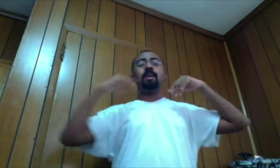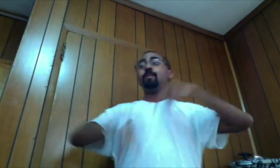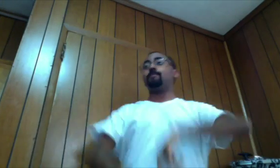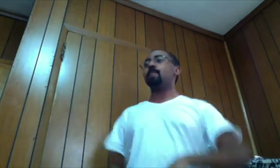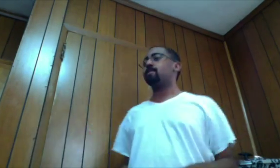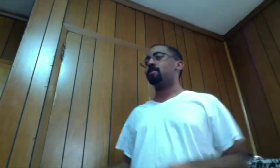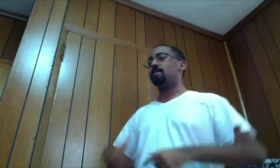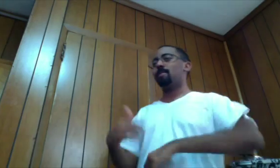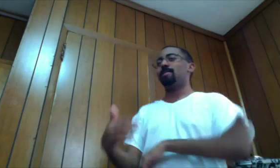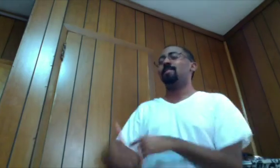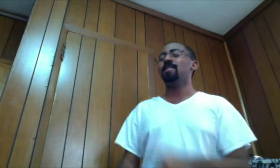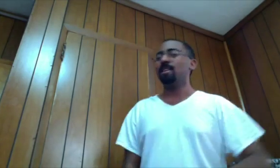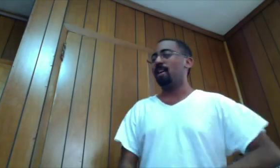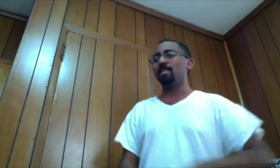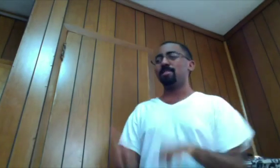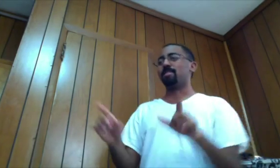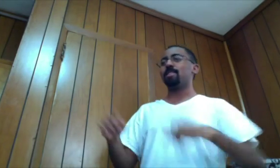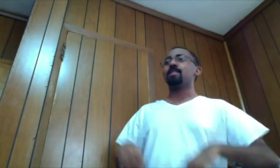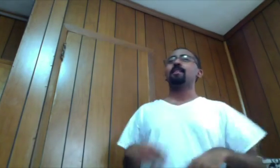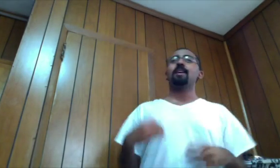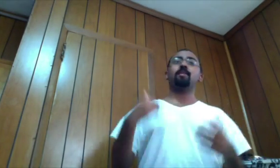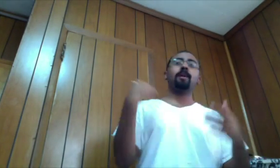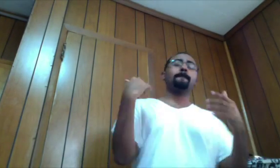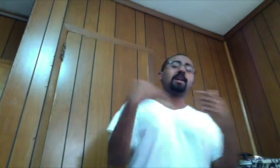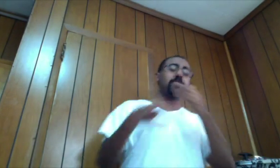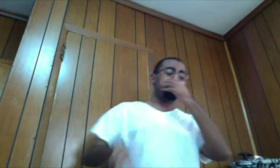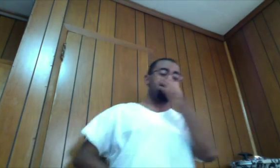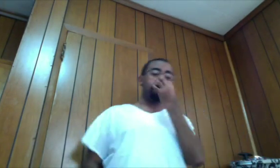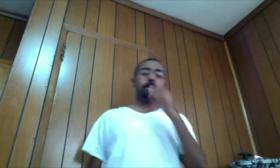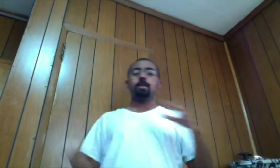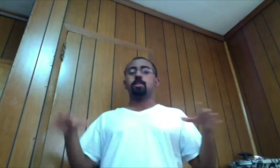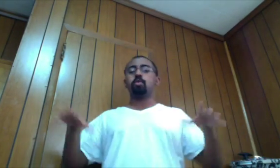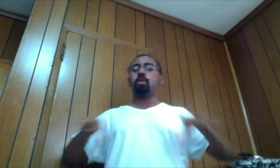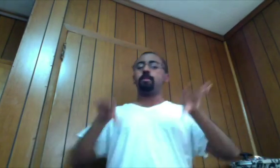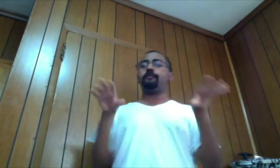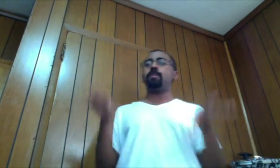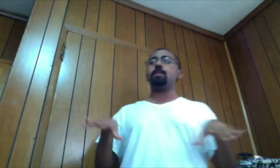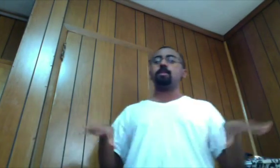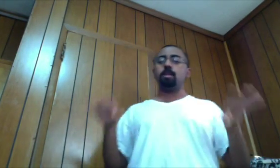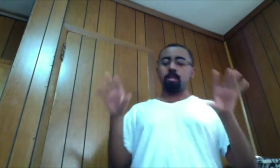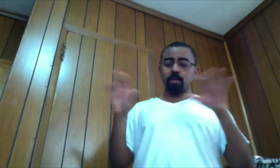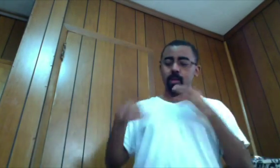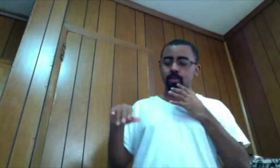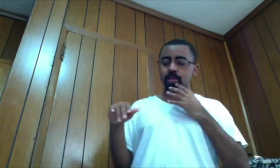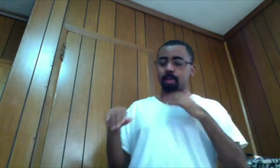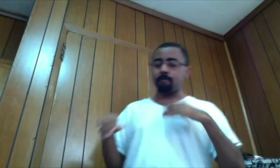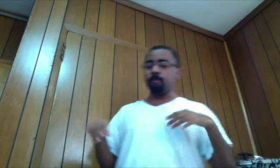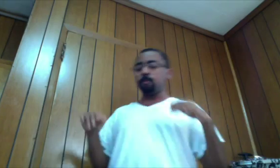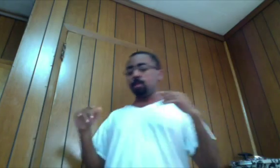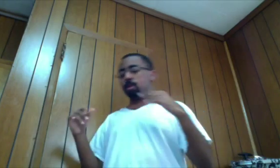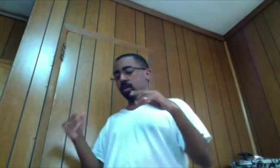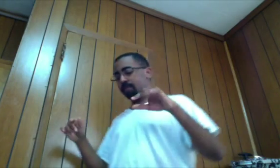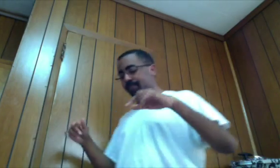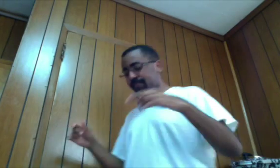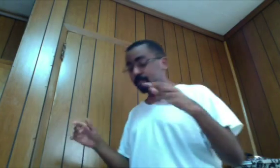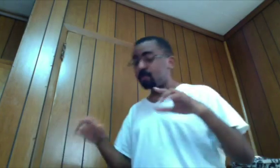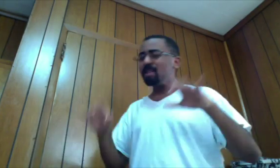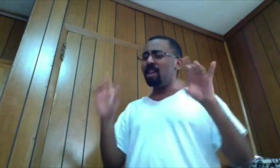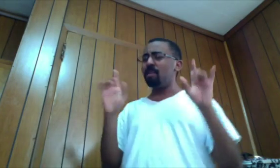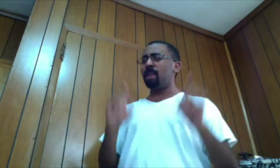Anyway, back to... I lost track. Anyway, back to the tournament. The tournament field is interesting. So, it reminds